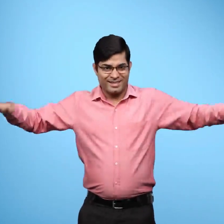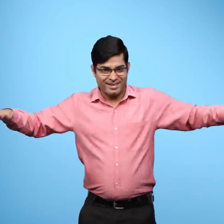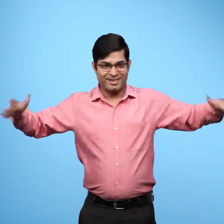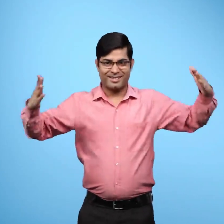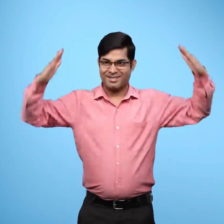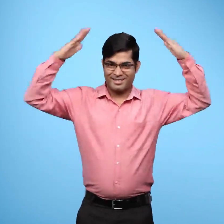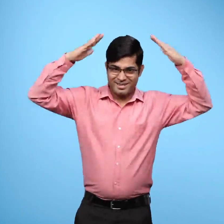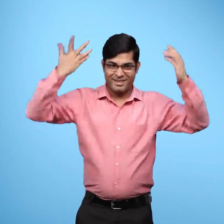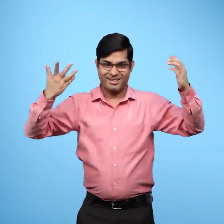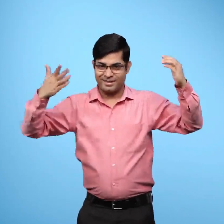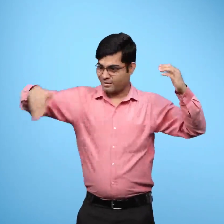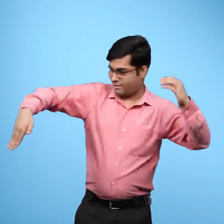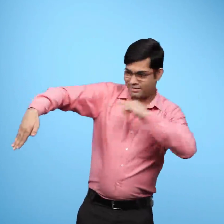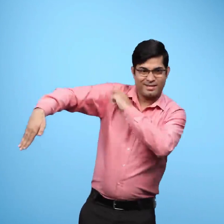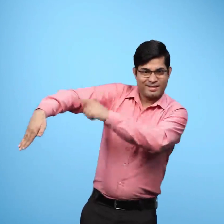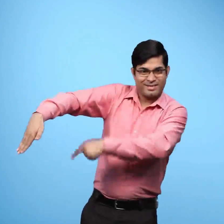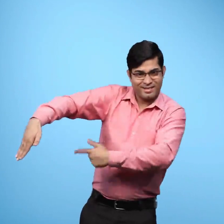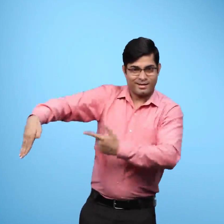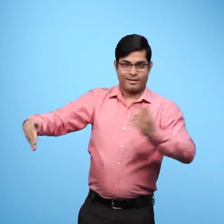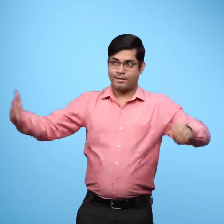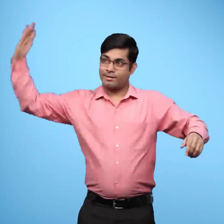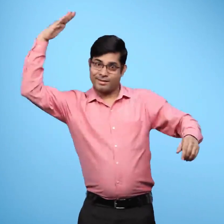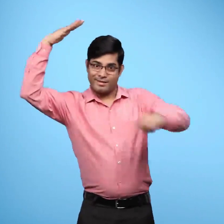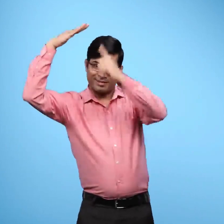She made many straight and curved lines.